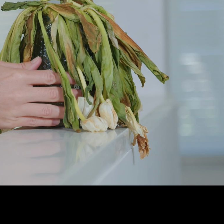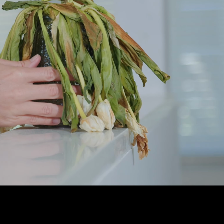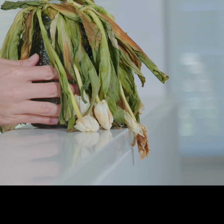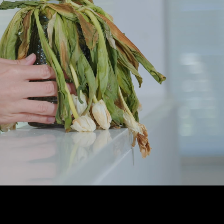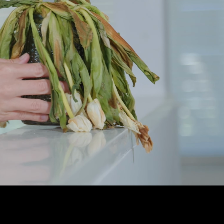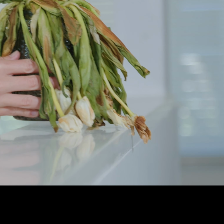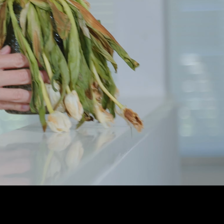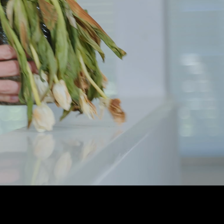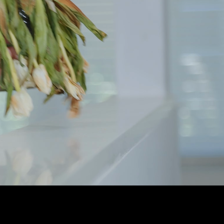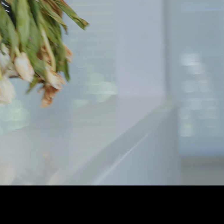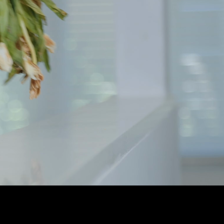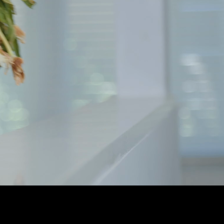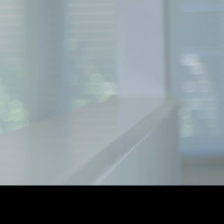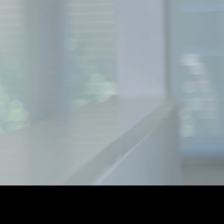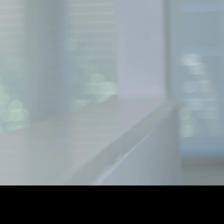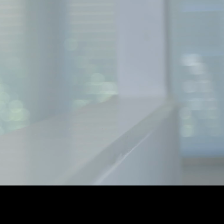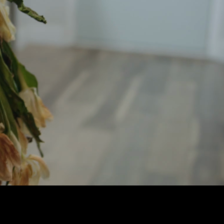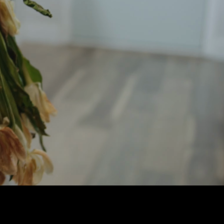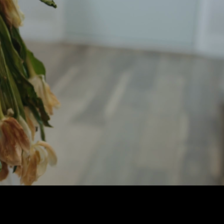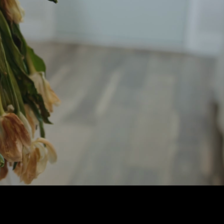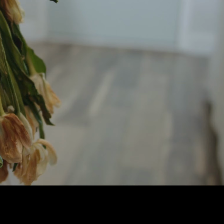Transcribed Thank you.